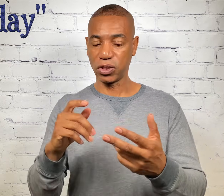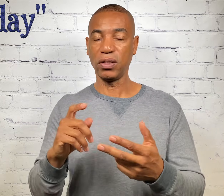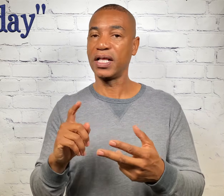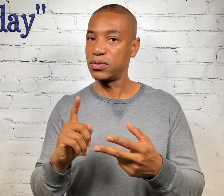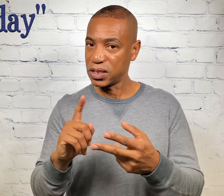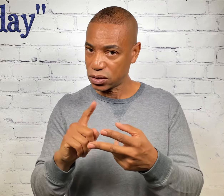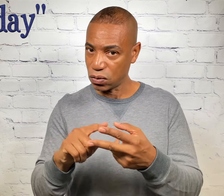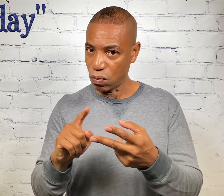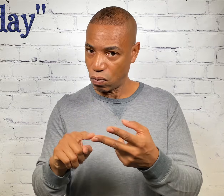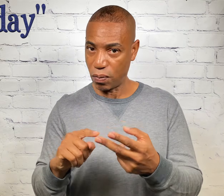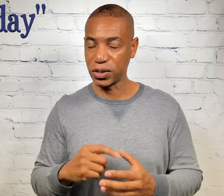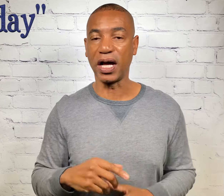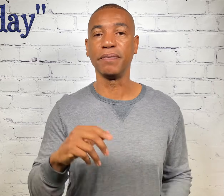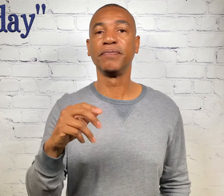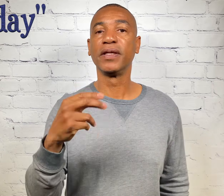you how to do these two one more time.